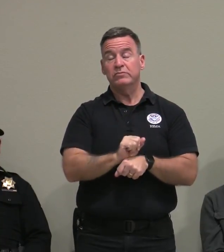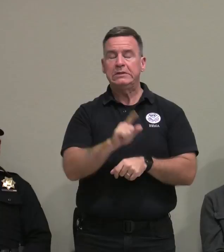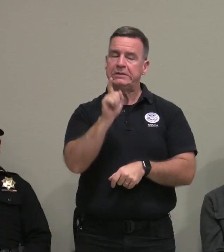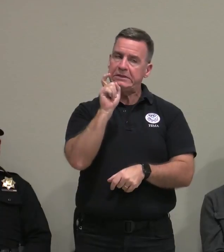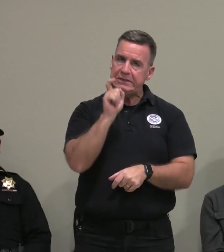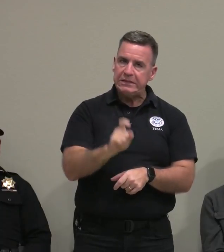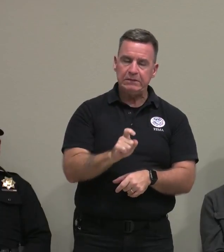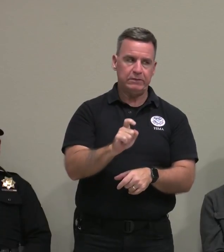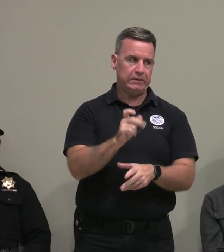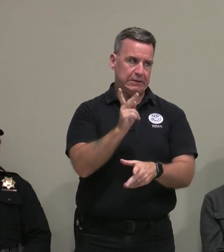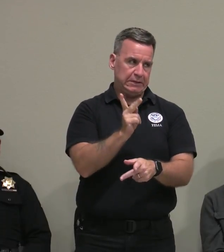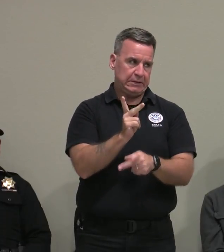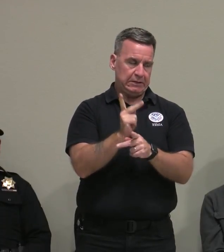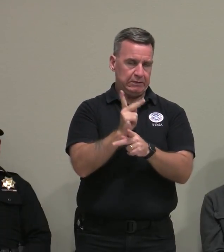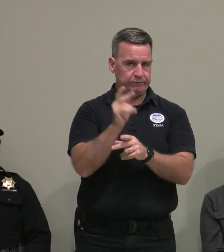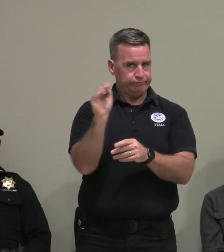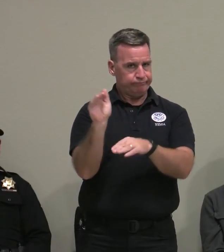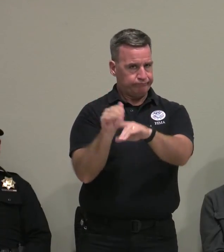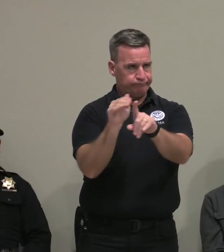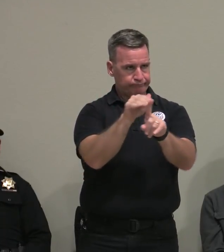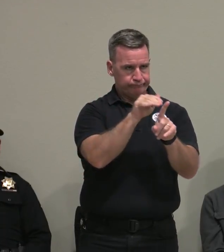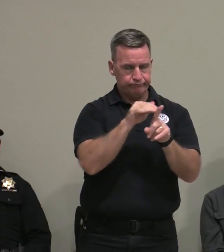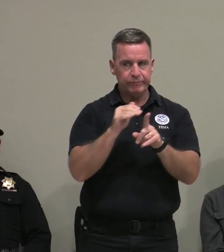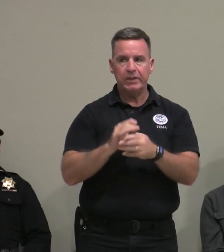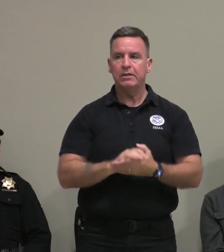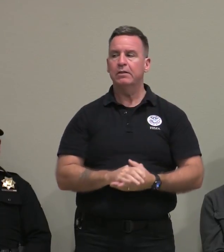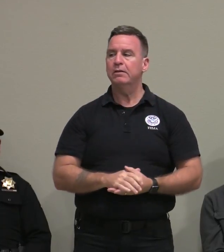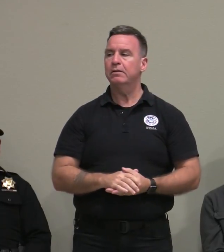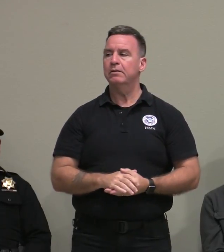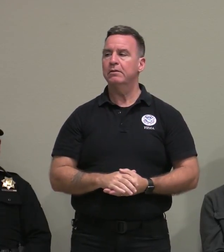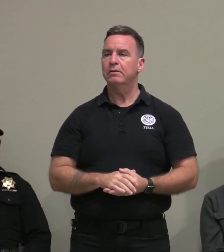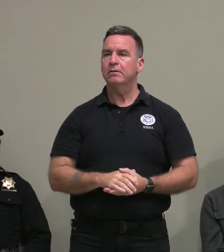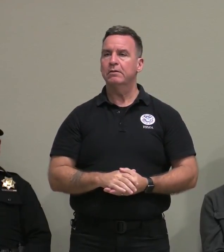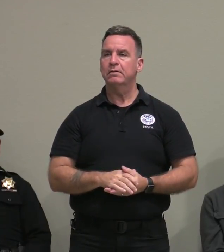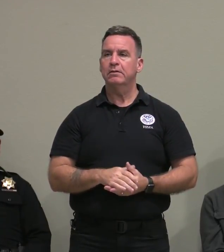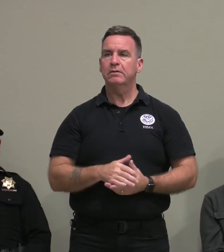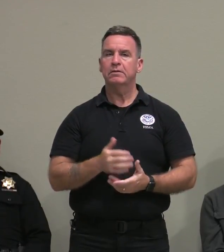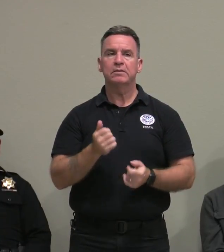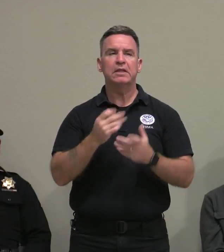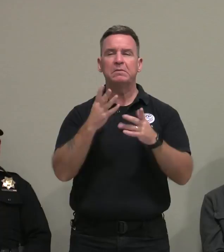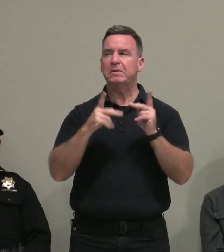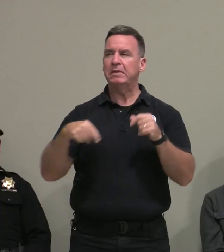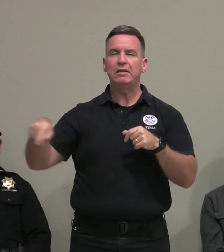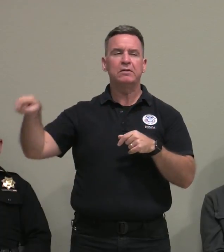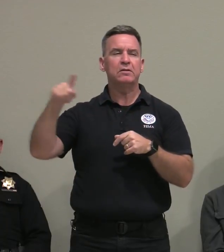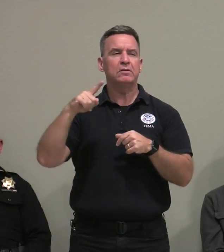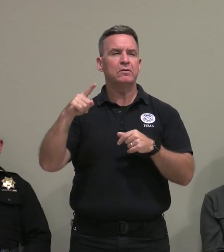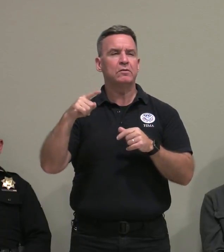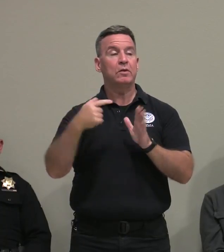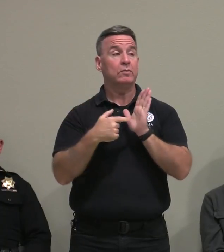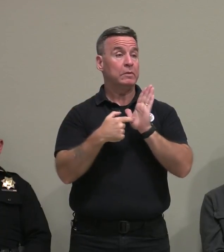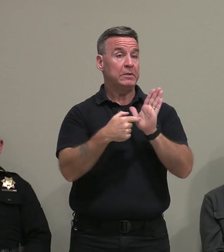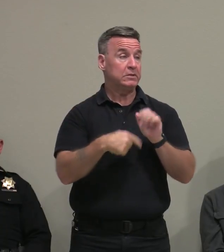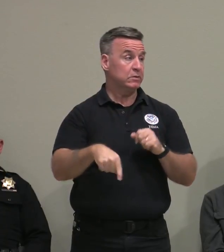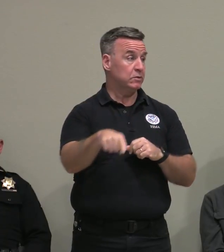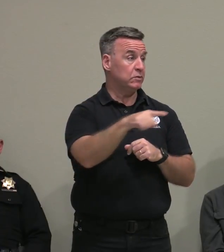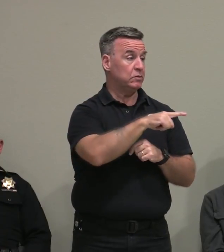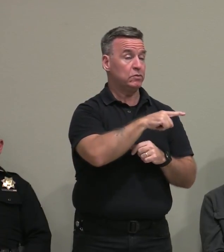to be very cognizant of that. There are going to be everybody who wanting to represent you,